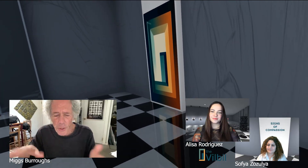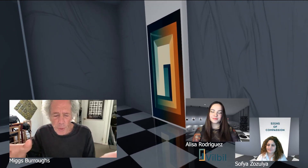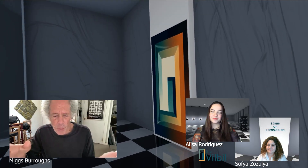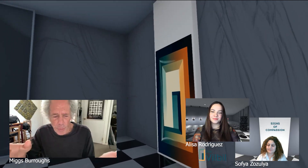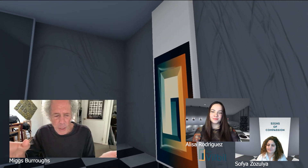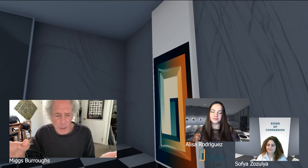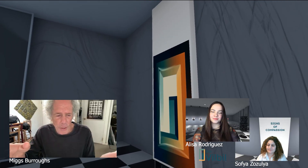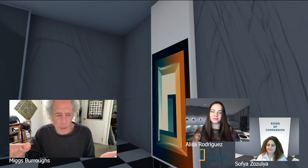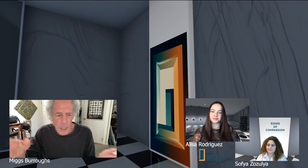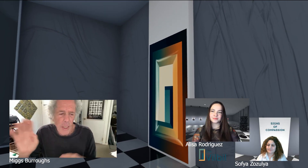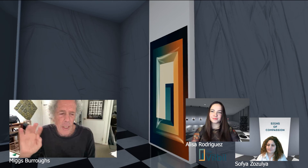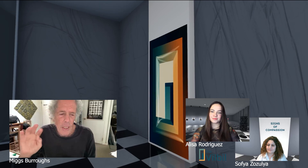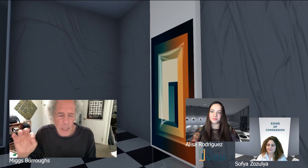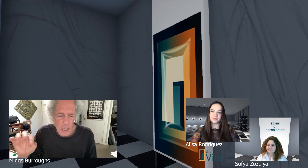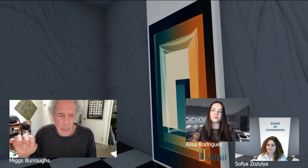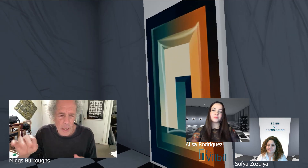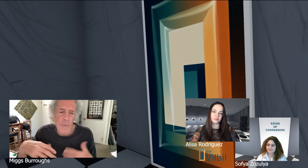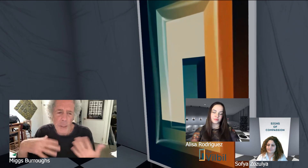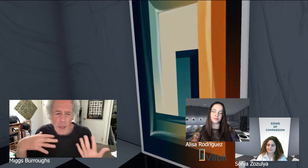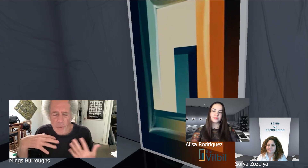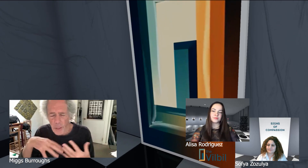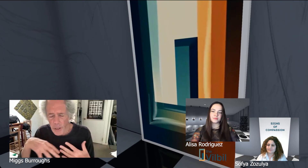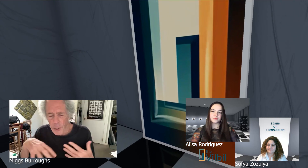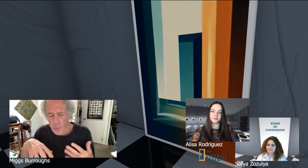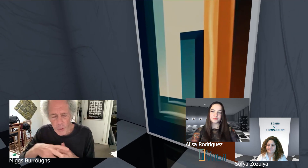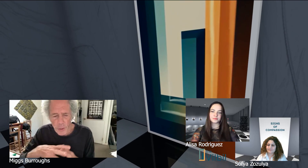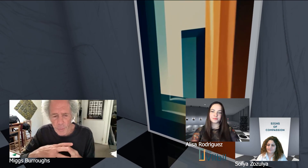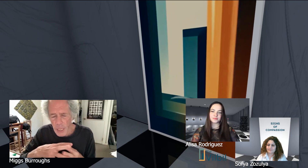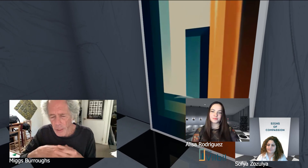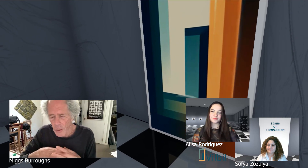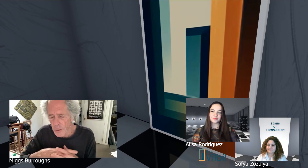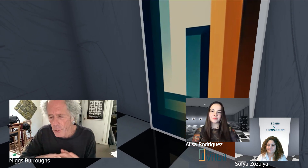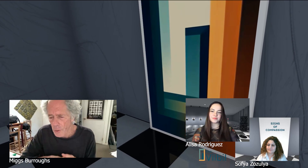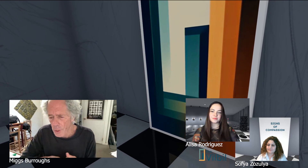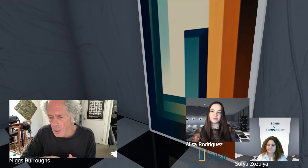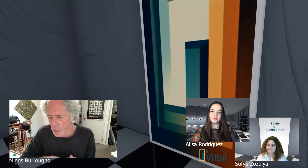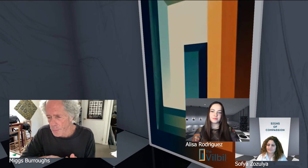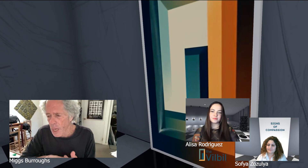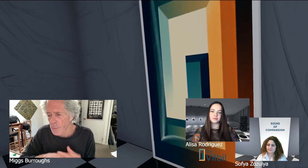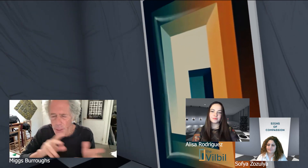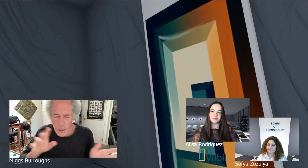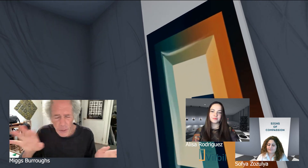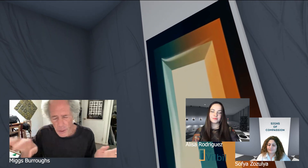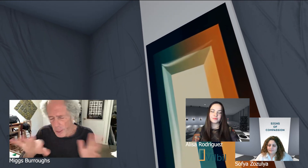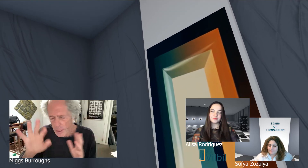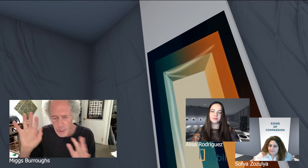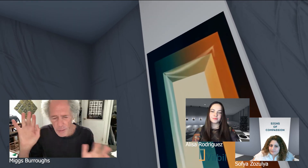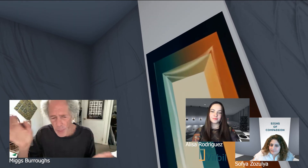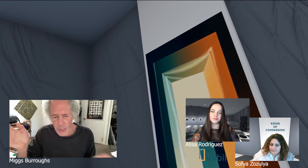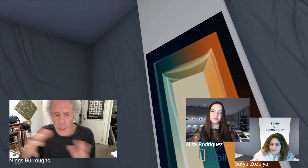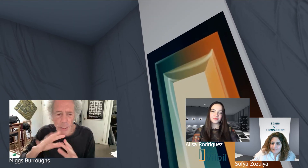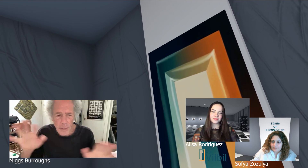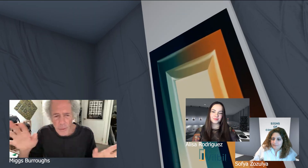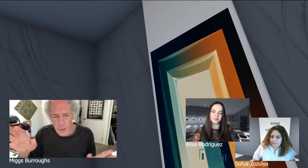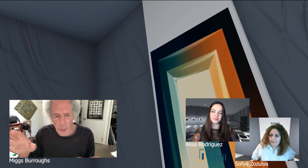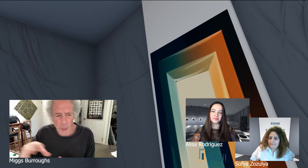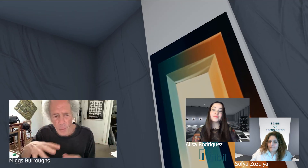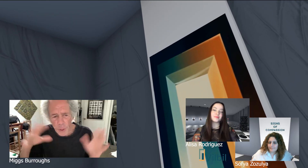to be a painter. I'm a graphic artist, but I used to paint also, and a pop artist, and I did magazine covers, and I did